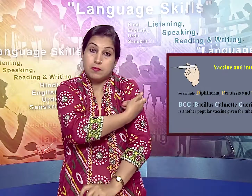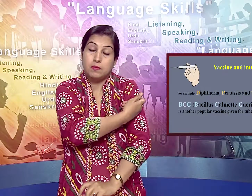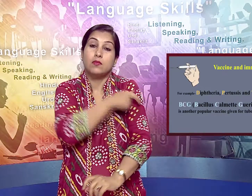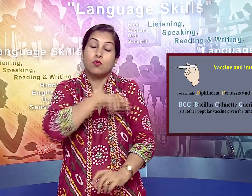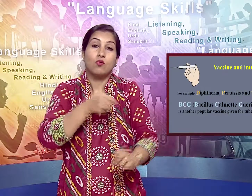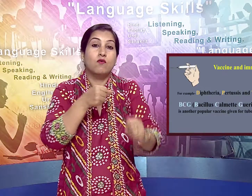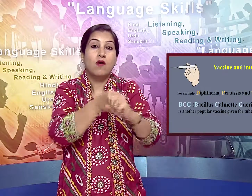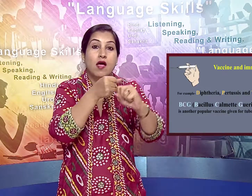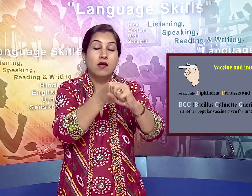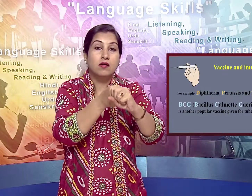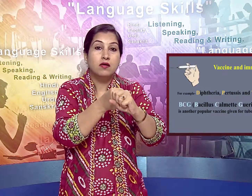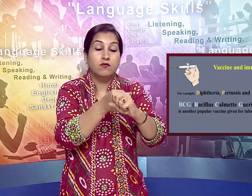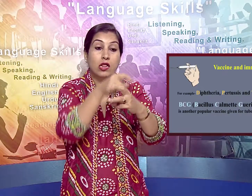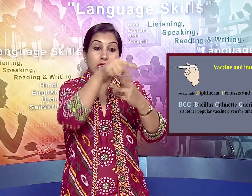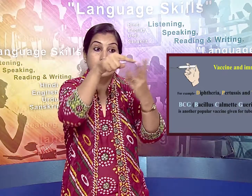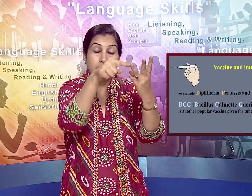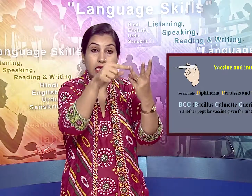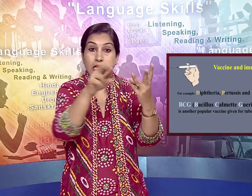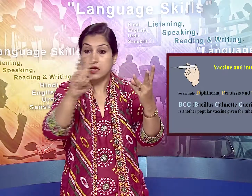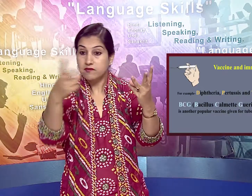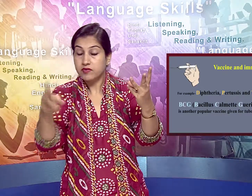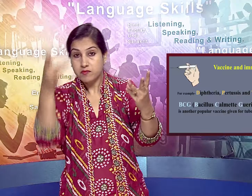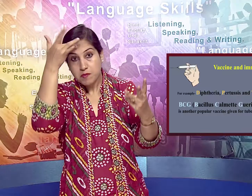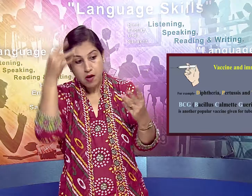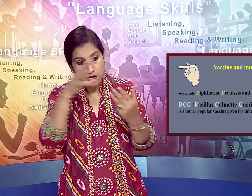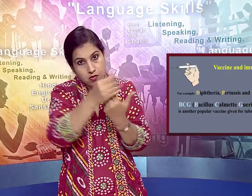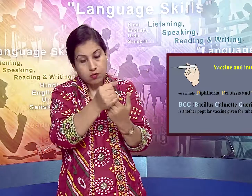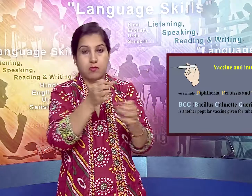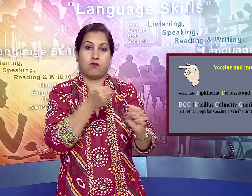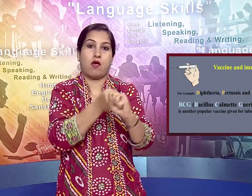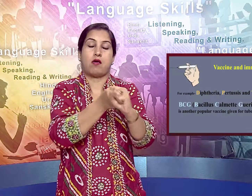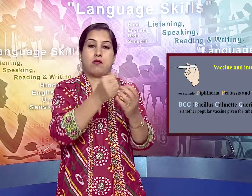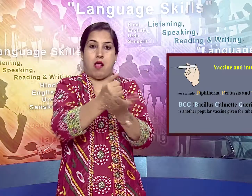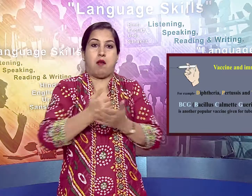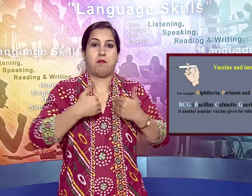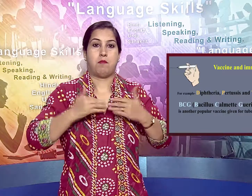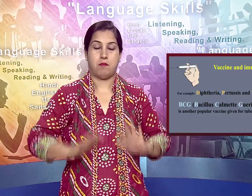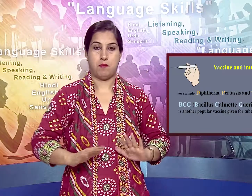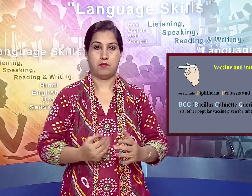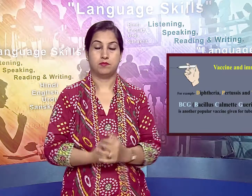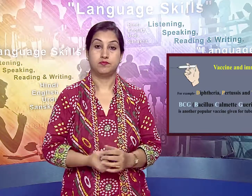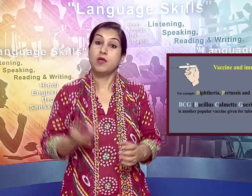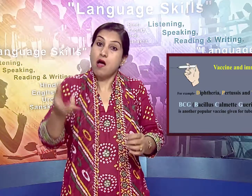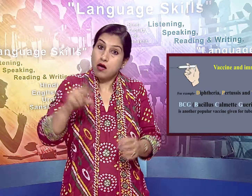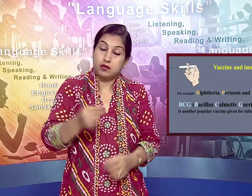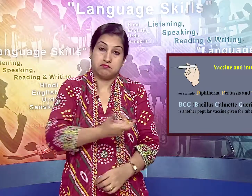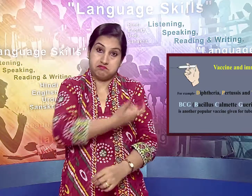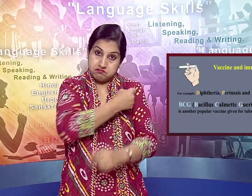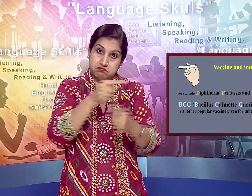to fight for 3 different diseases, and a repeat booster dose